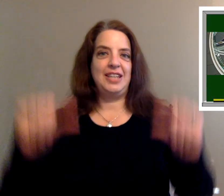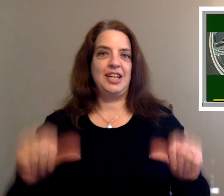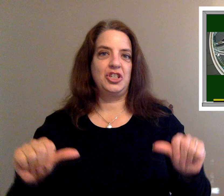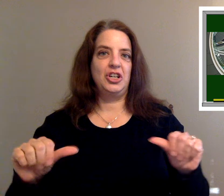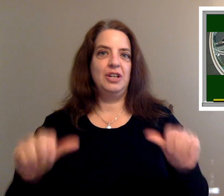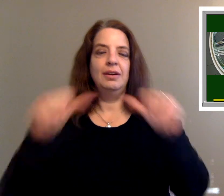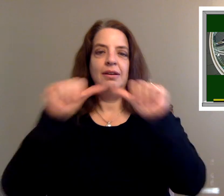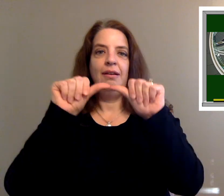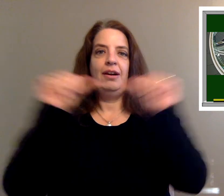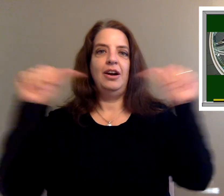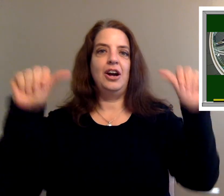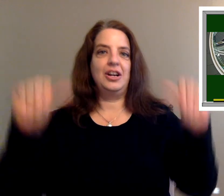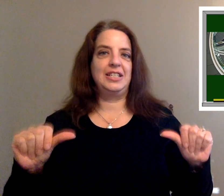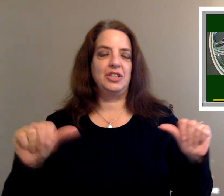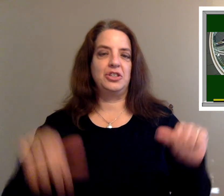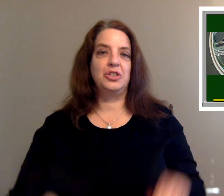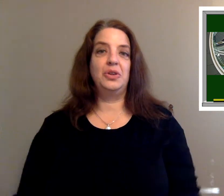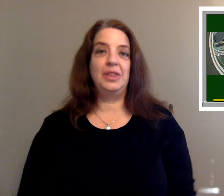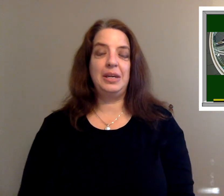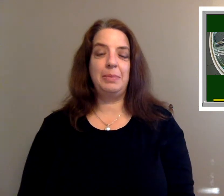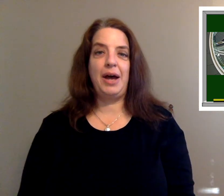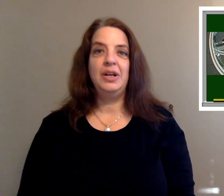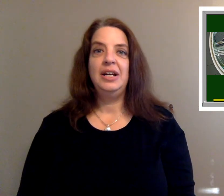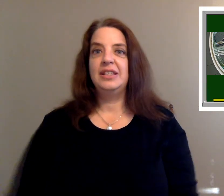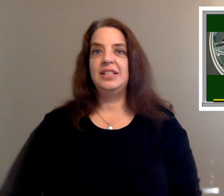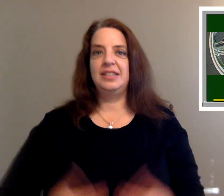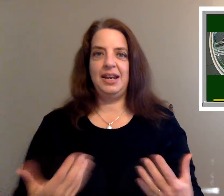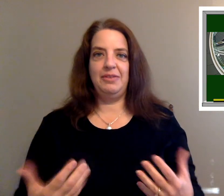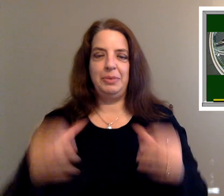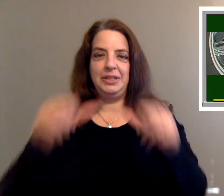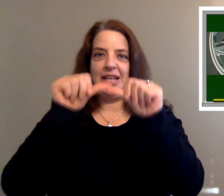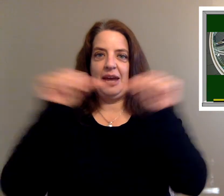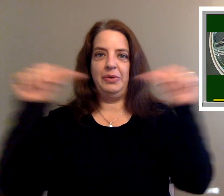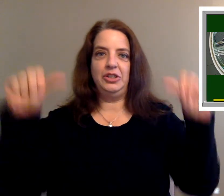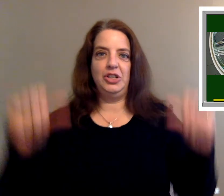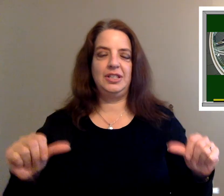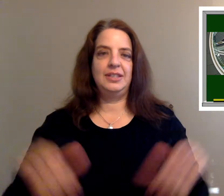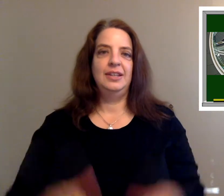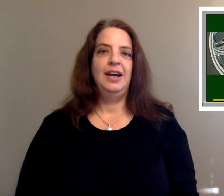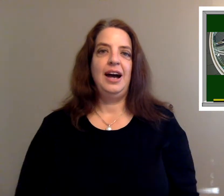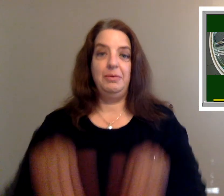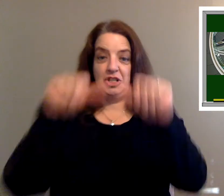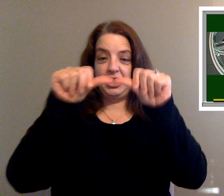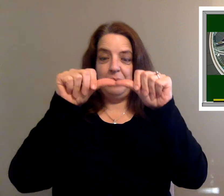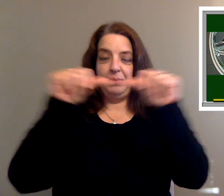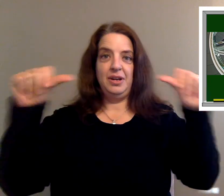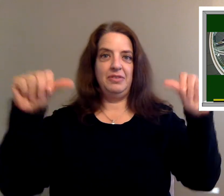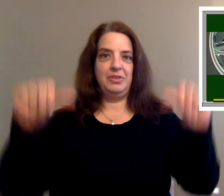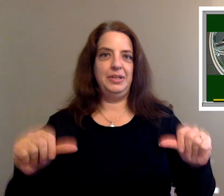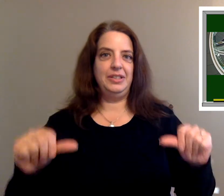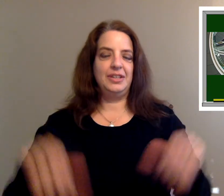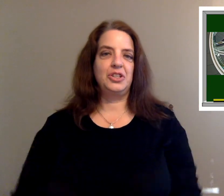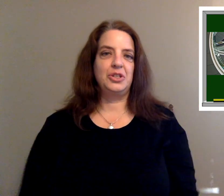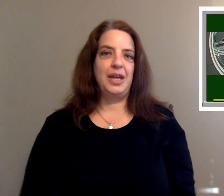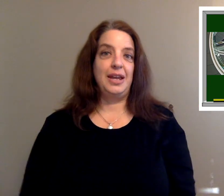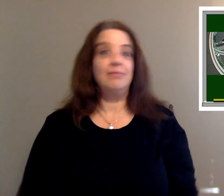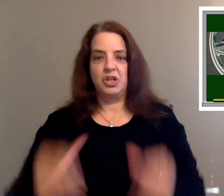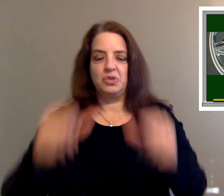architecture. Architecture. So you think about the design of a building and how it looks, the shape of the building starts with an